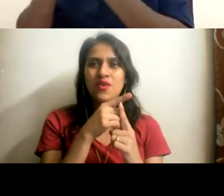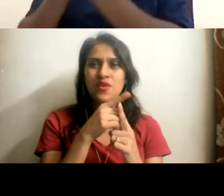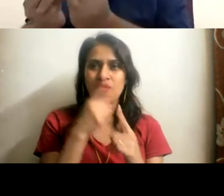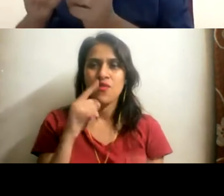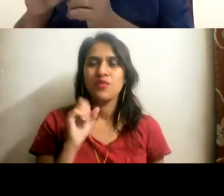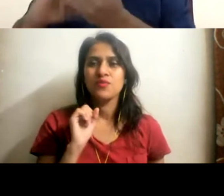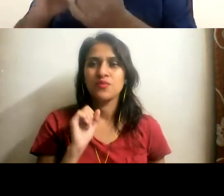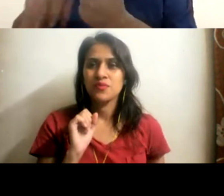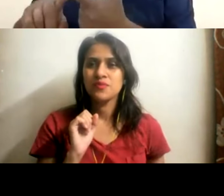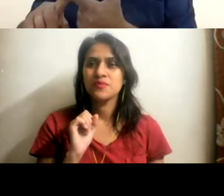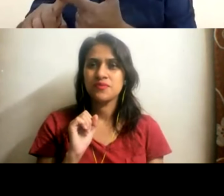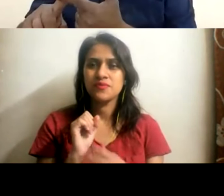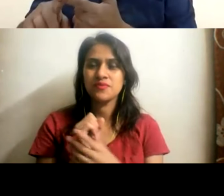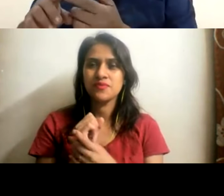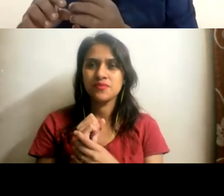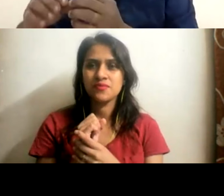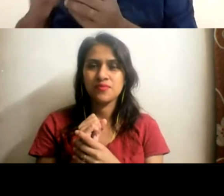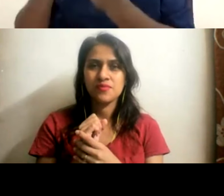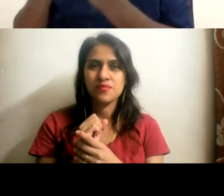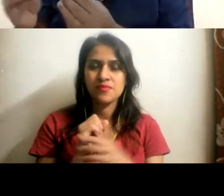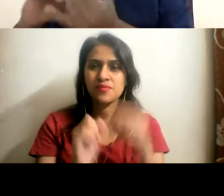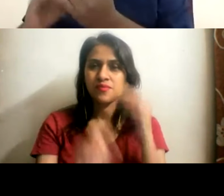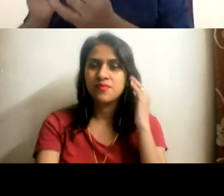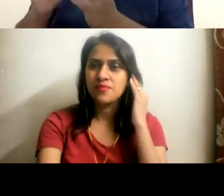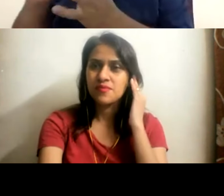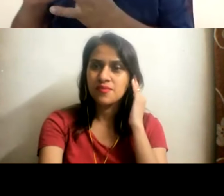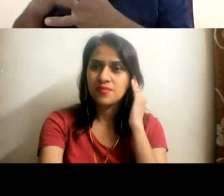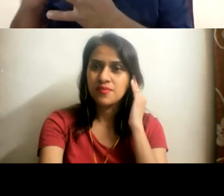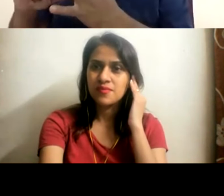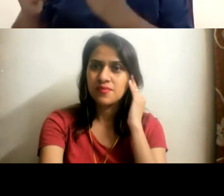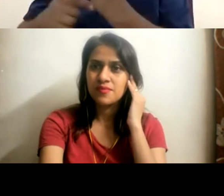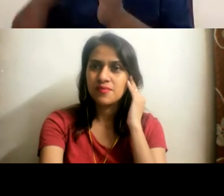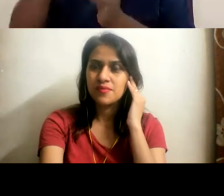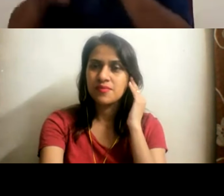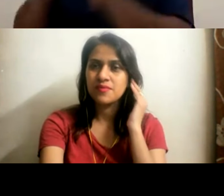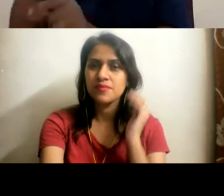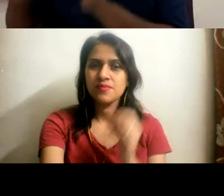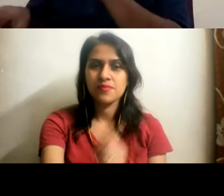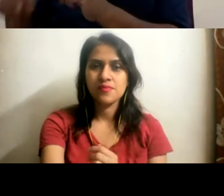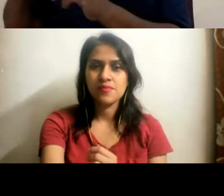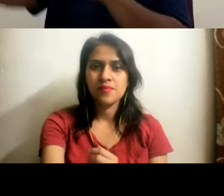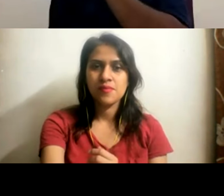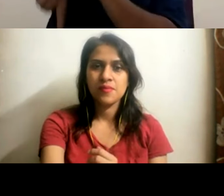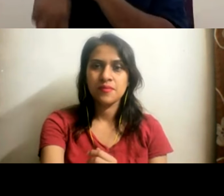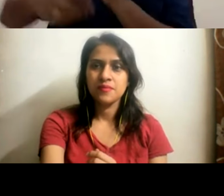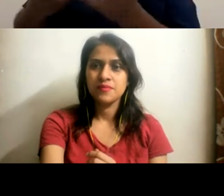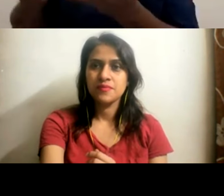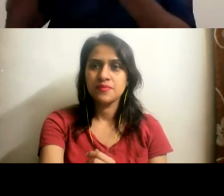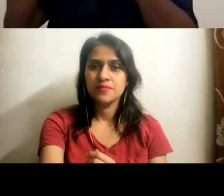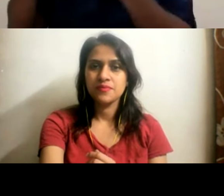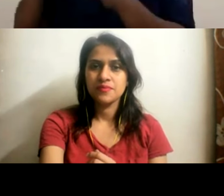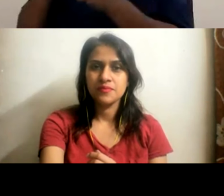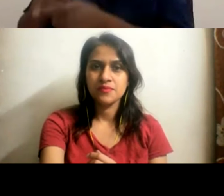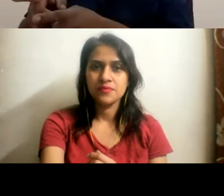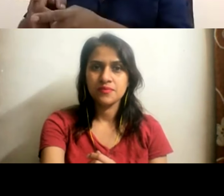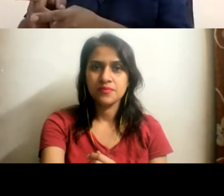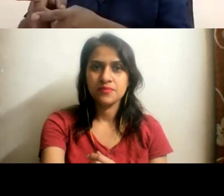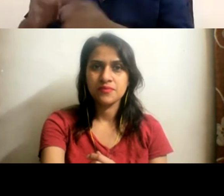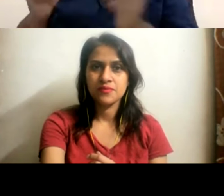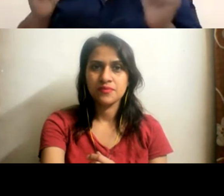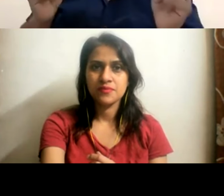or participants, where we go into detail with them on the issue of research. The kind